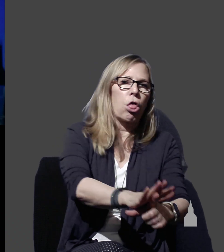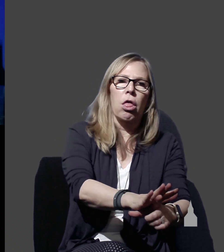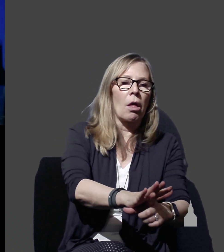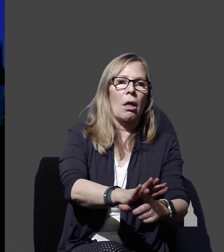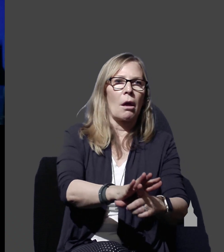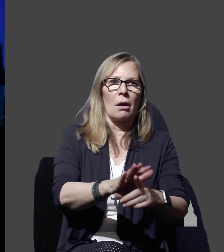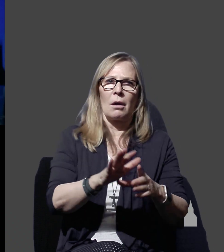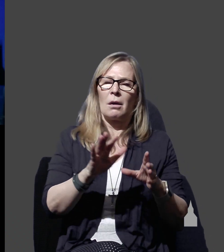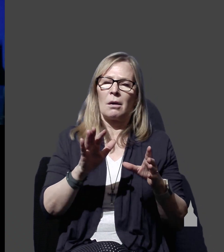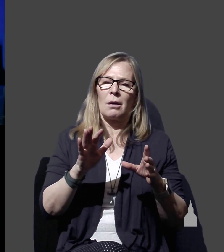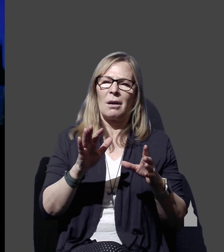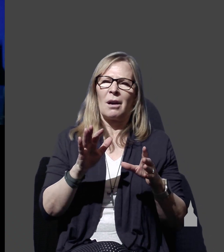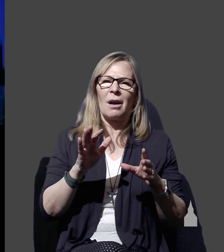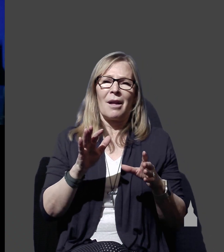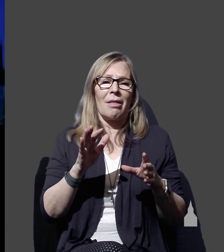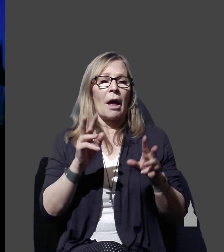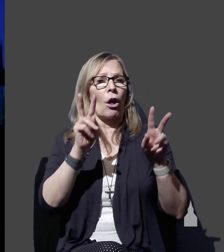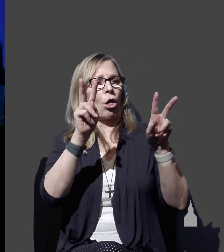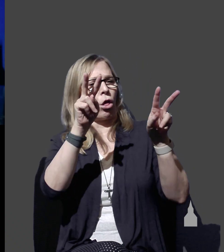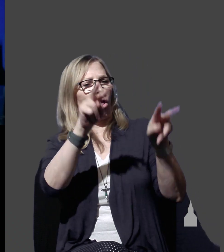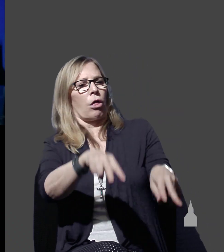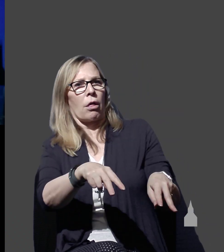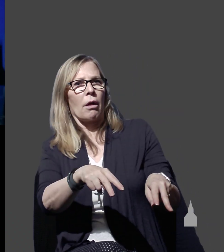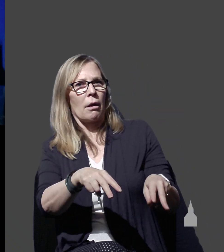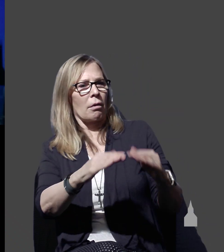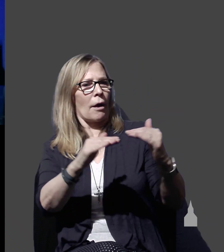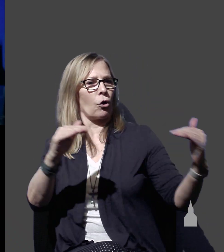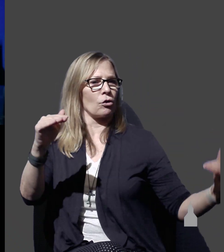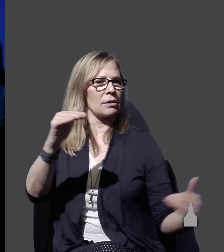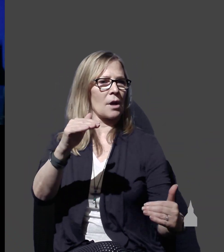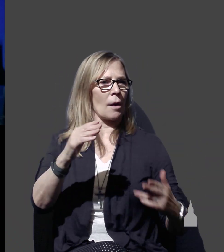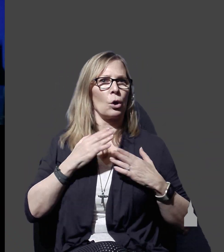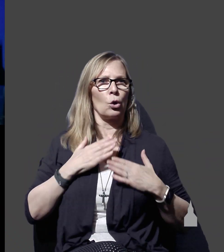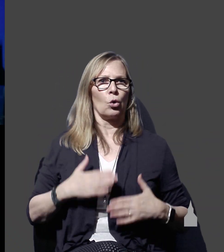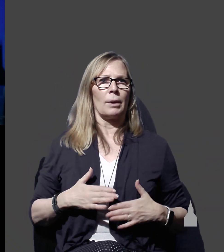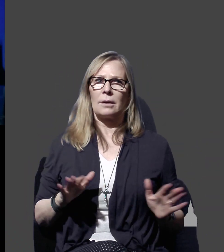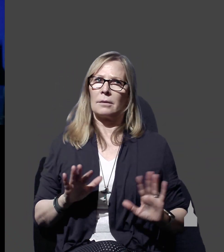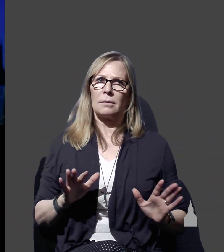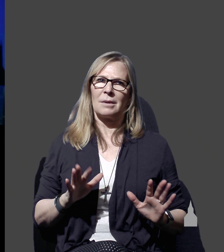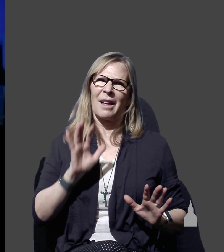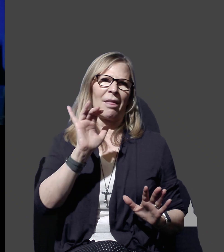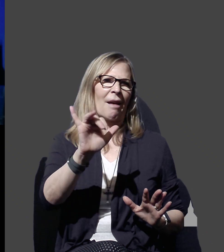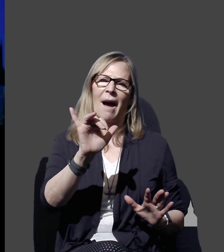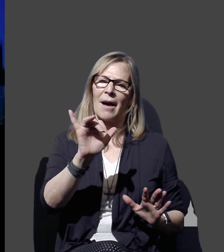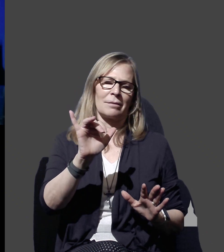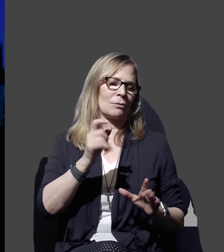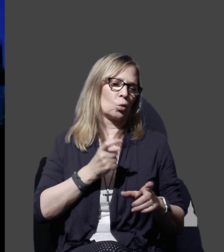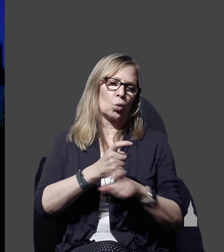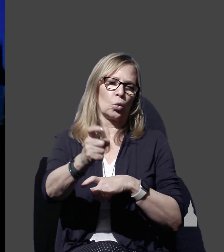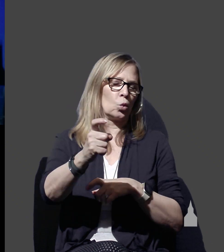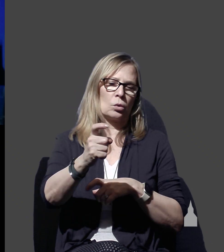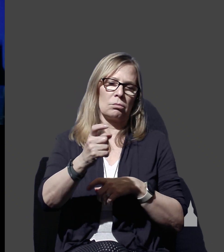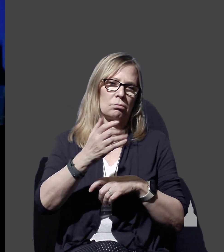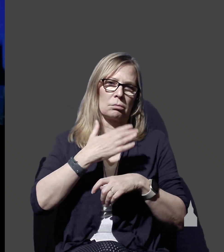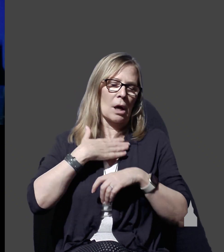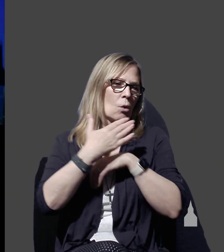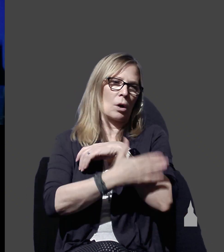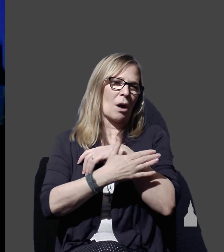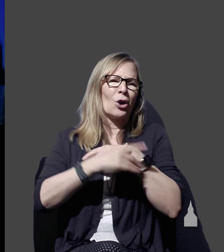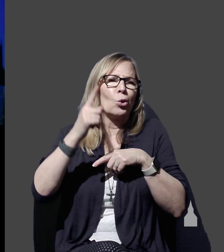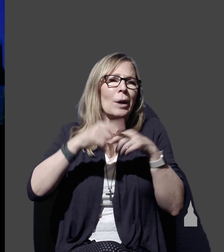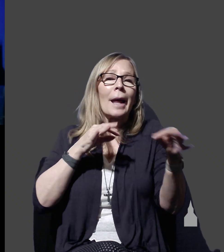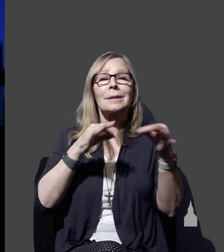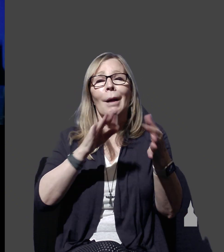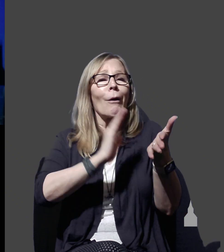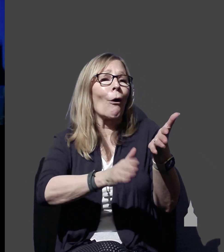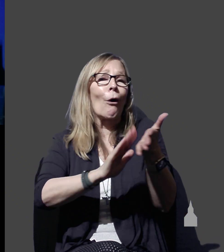as subhuman. It's a stain on the legacy of our great country. It can't be sugarcoated or explained away. It was